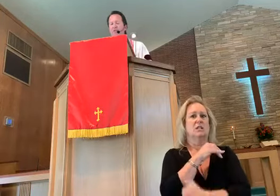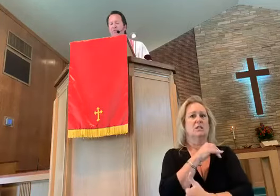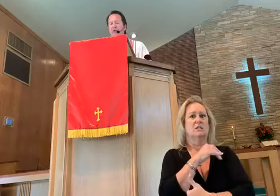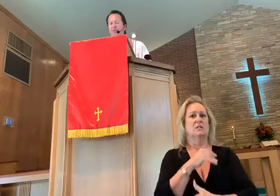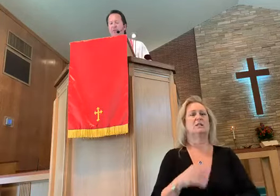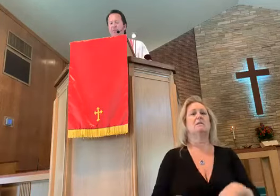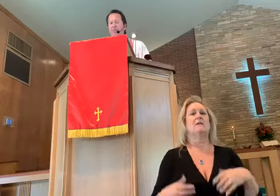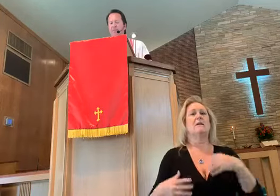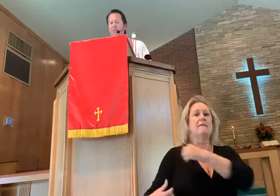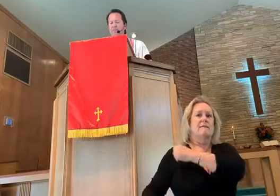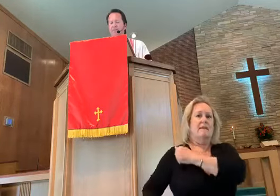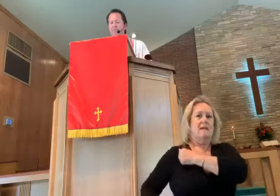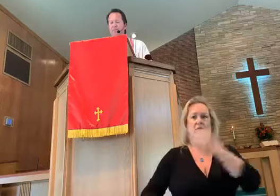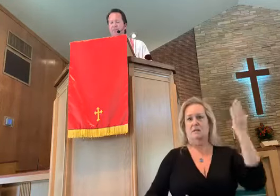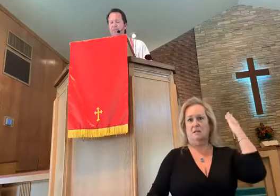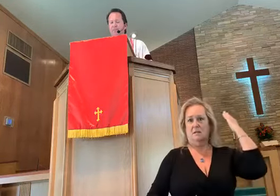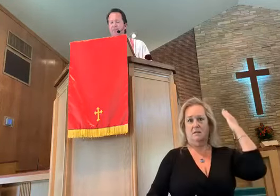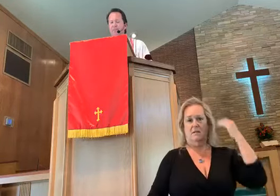veterans of every